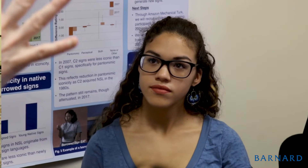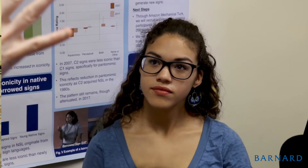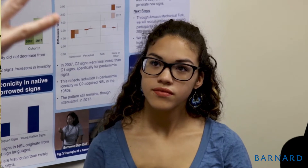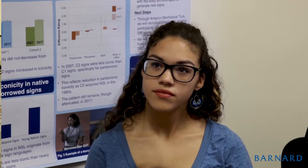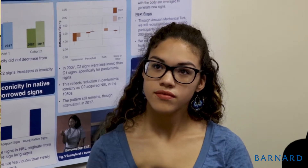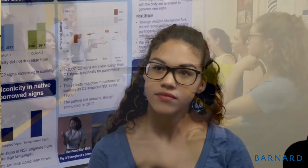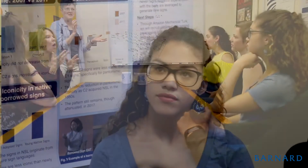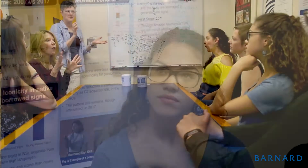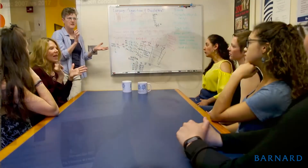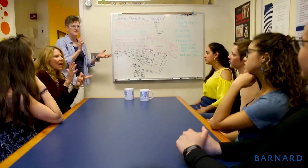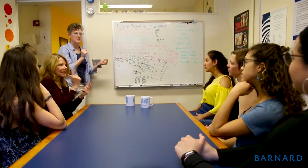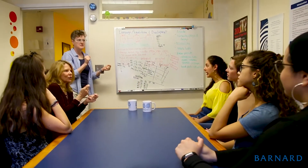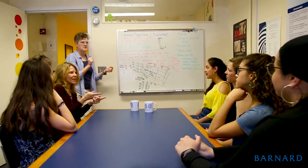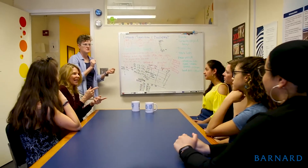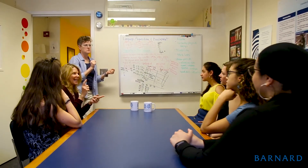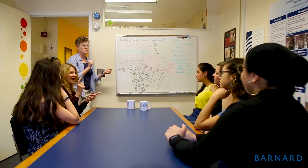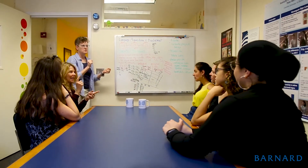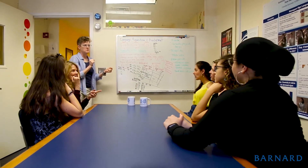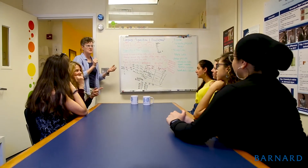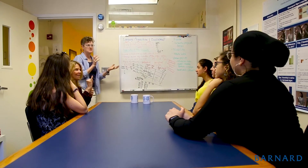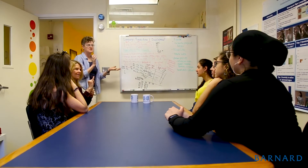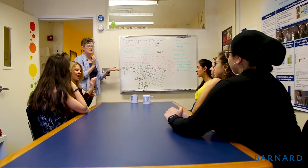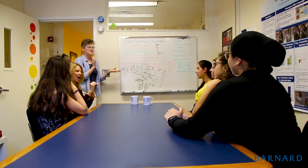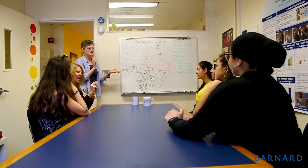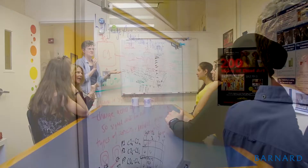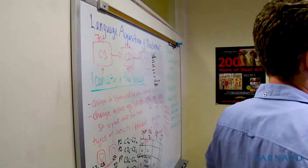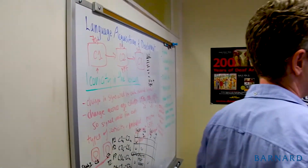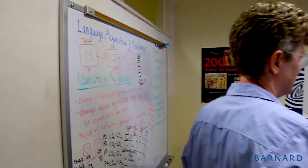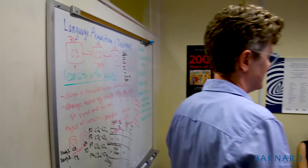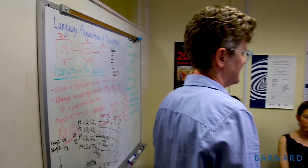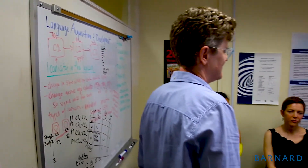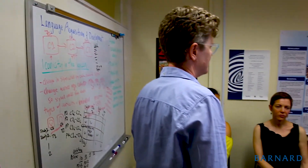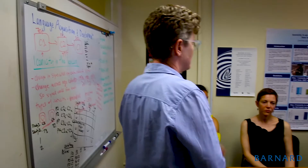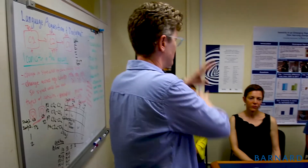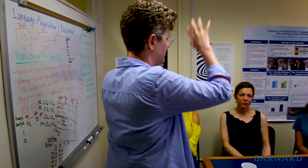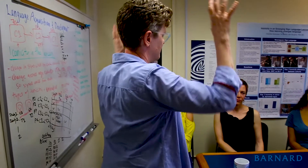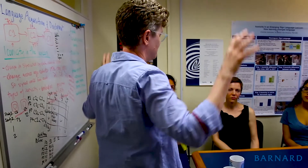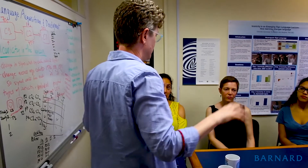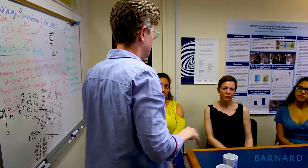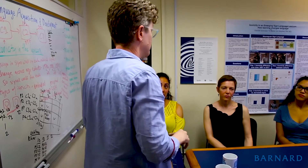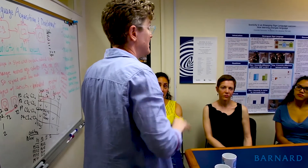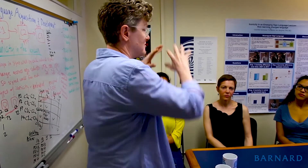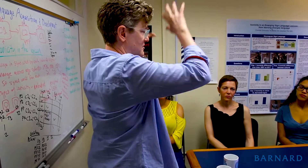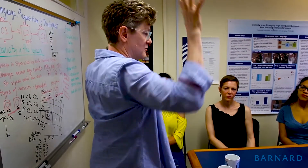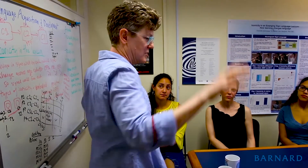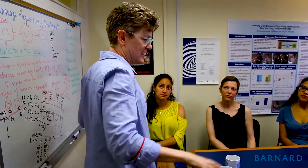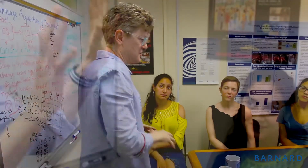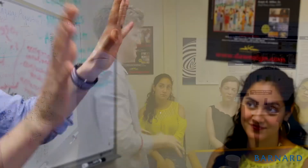summer research institute fellowships or independent studies, and this makes it possible for me to build a research team where they're not